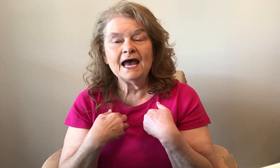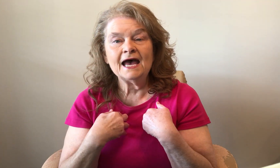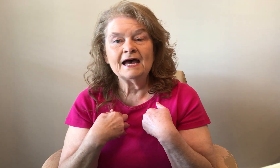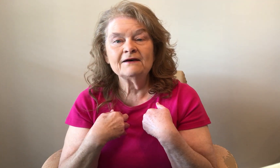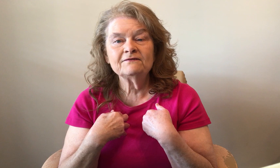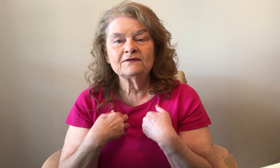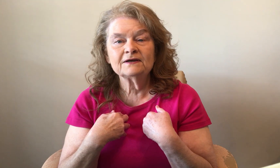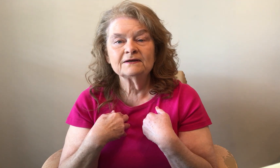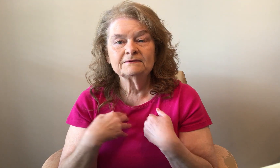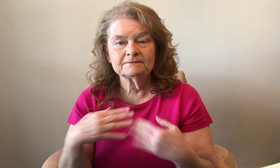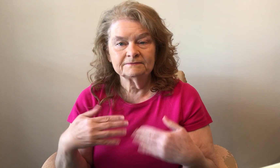have